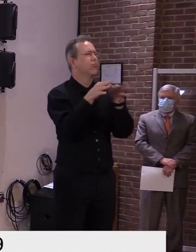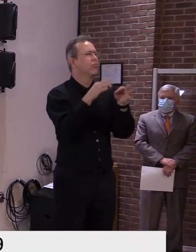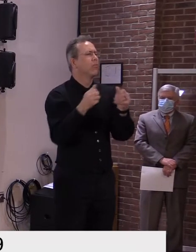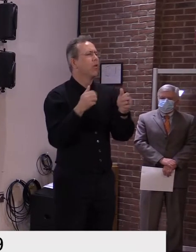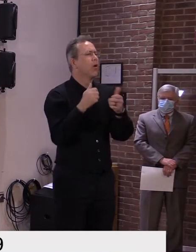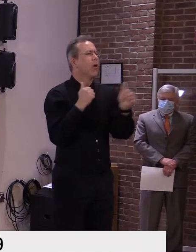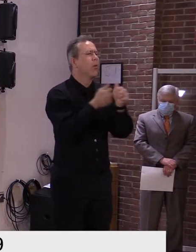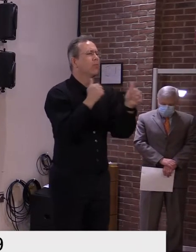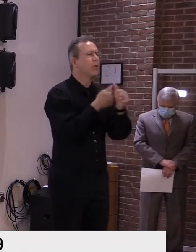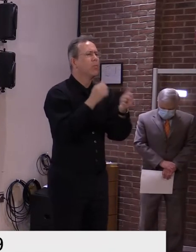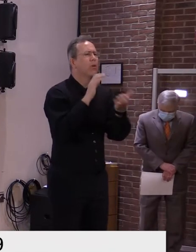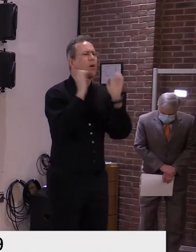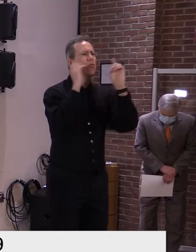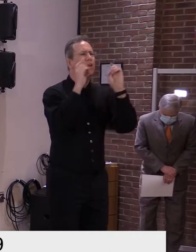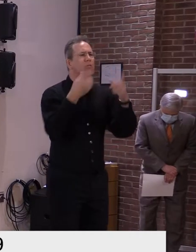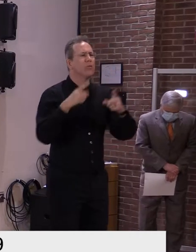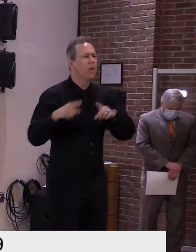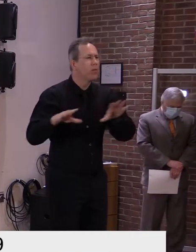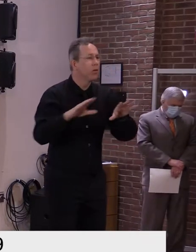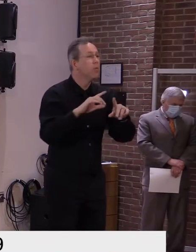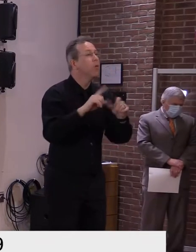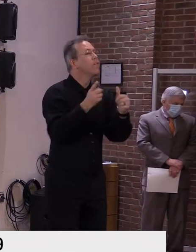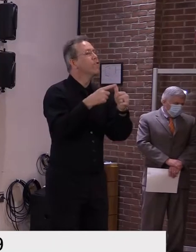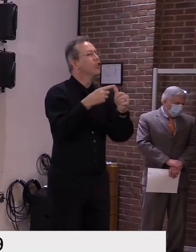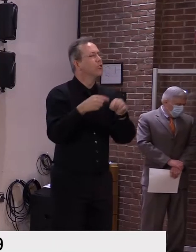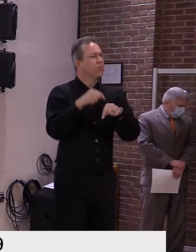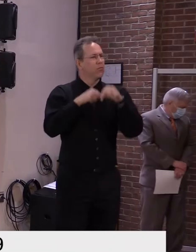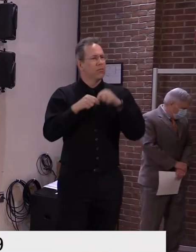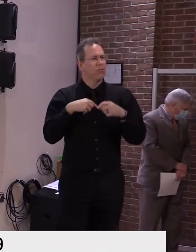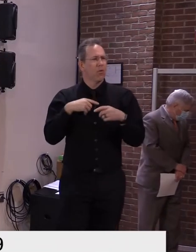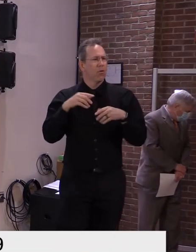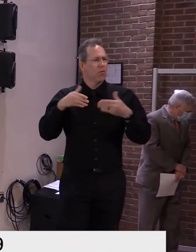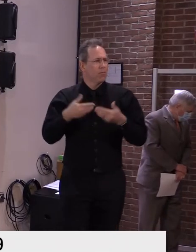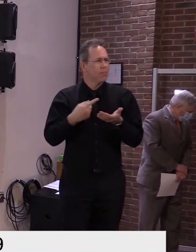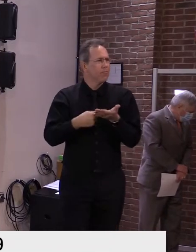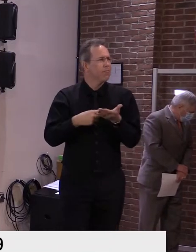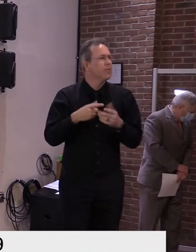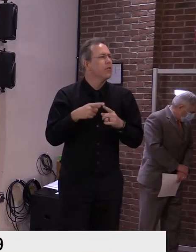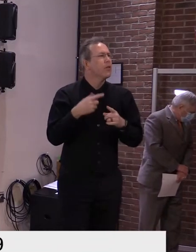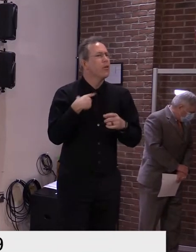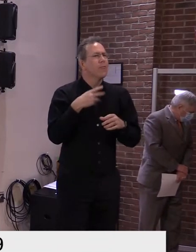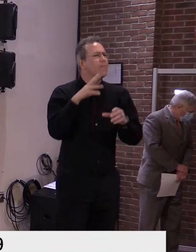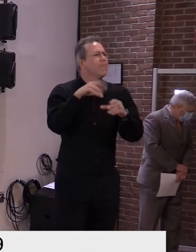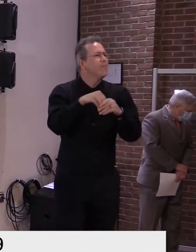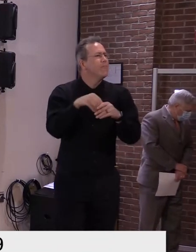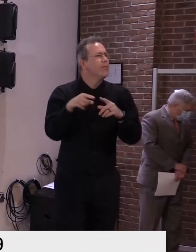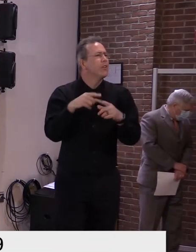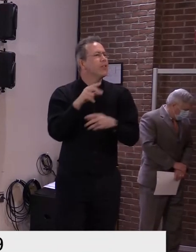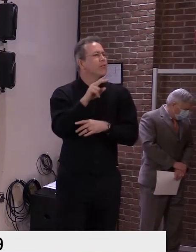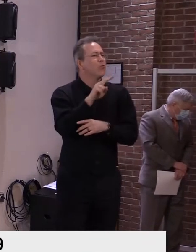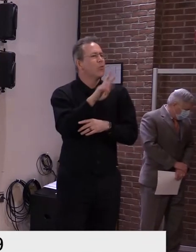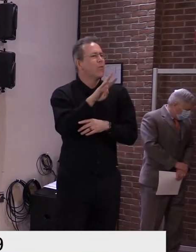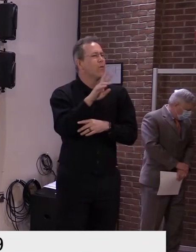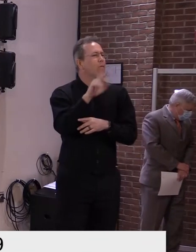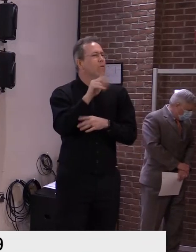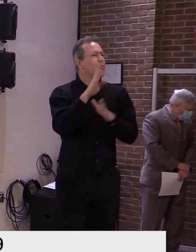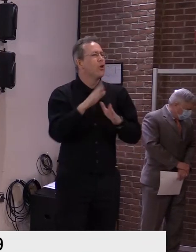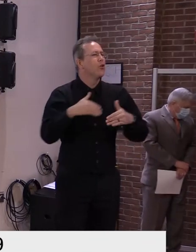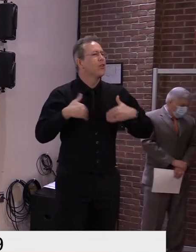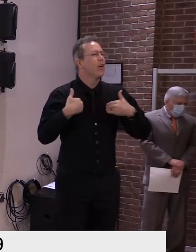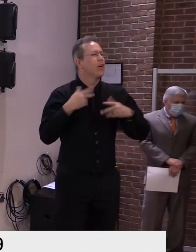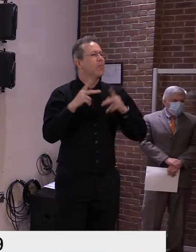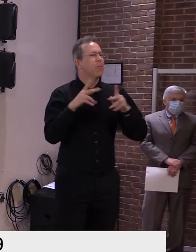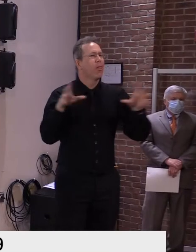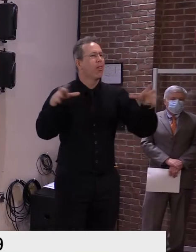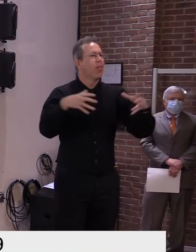I had the opportunity to join a virtual youth forum yesterday with about 24 incredible young Vermonters who talked about